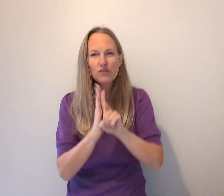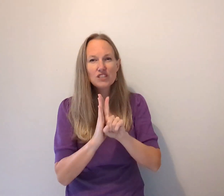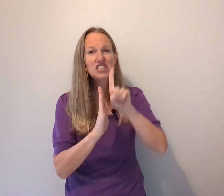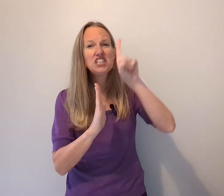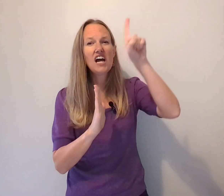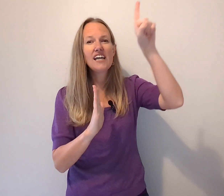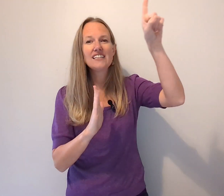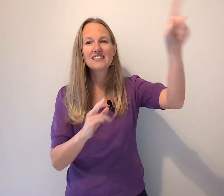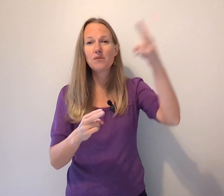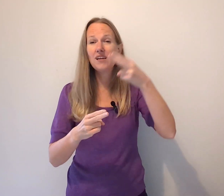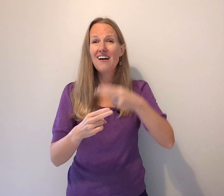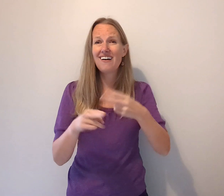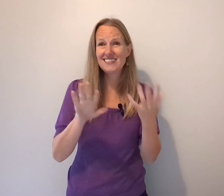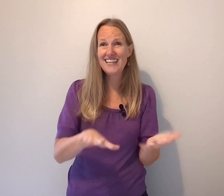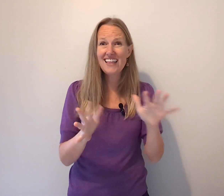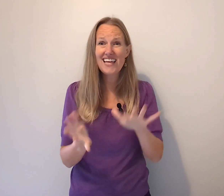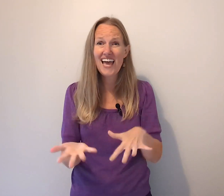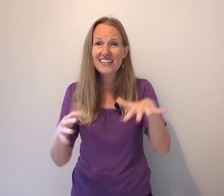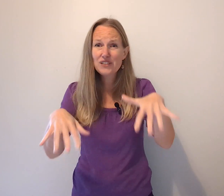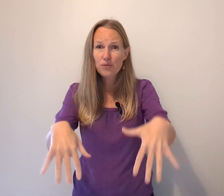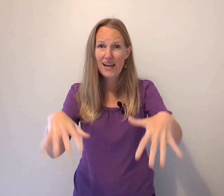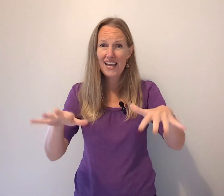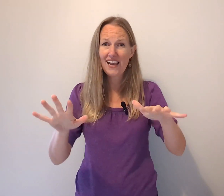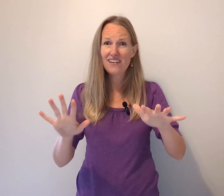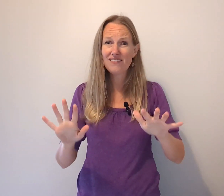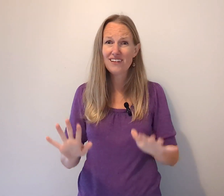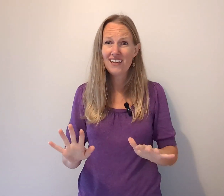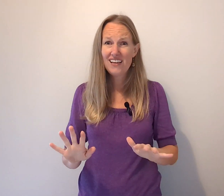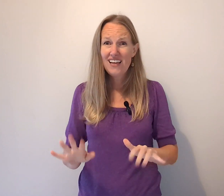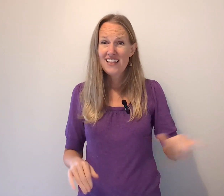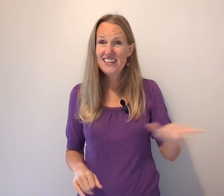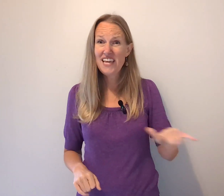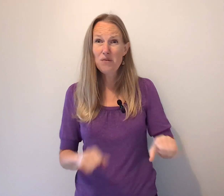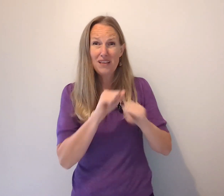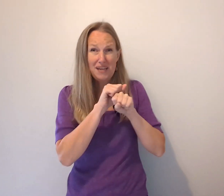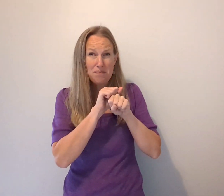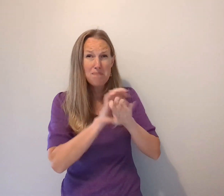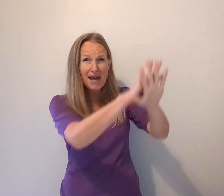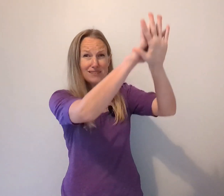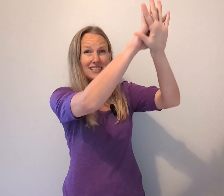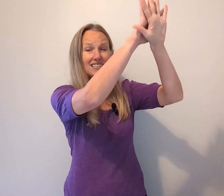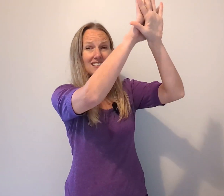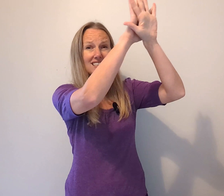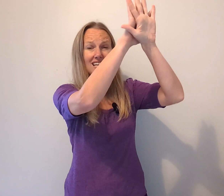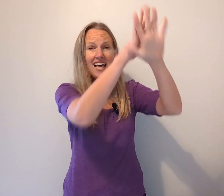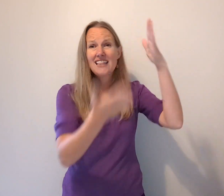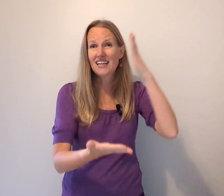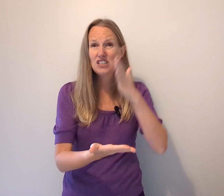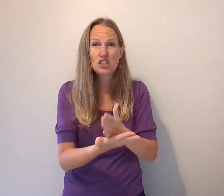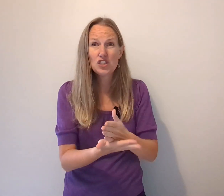those giants that we called death and grave? They were like mountains that stood